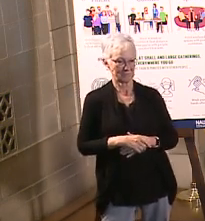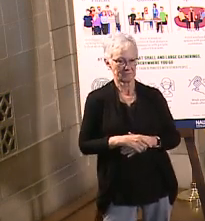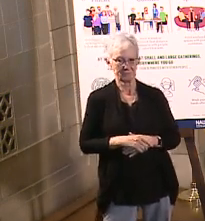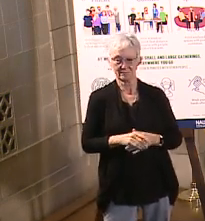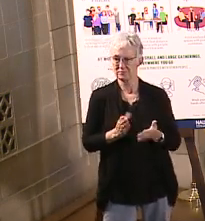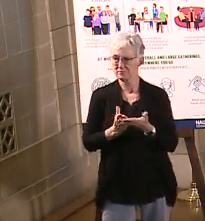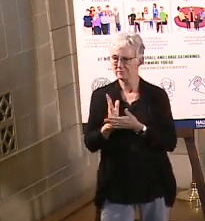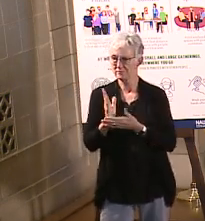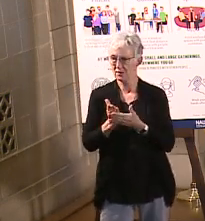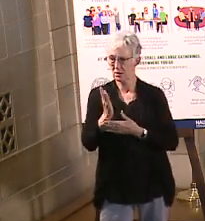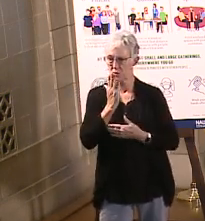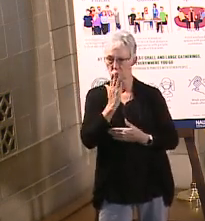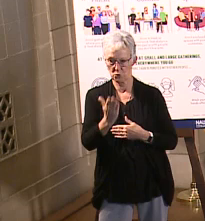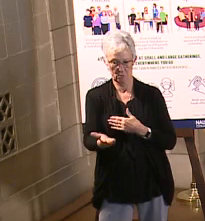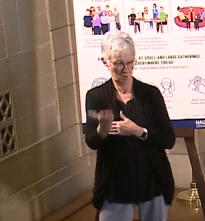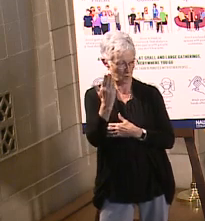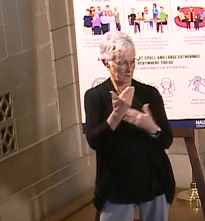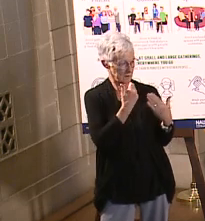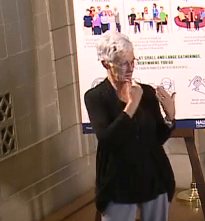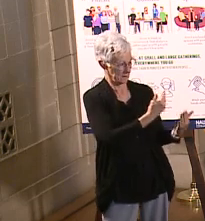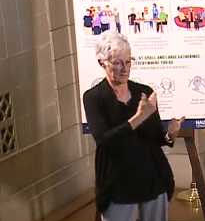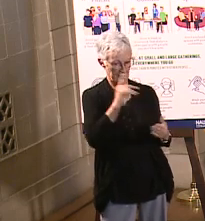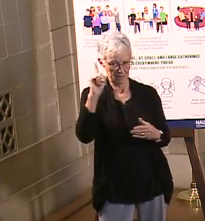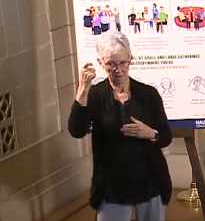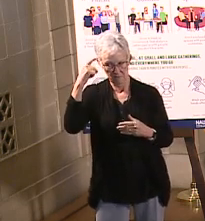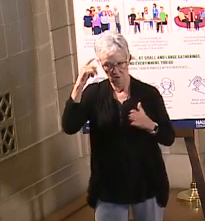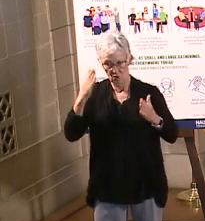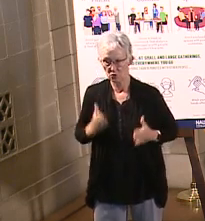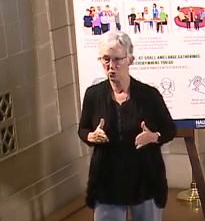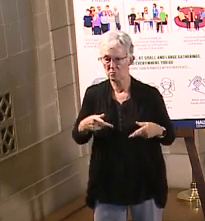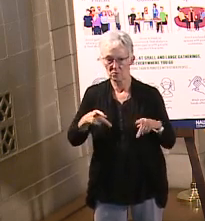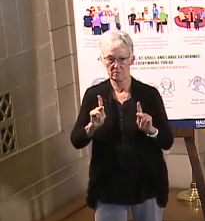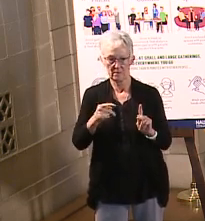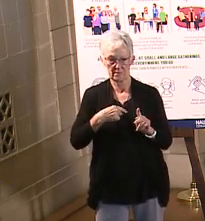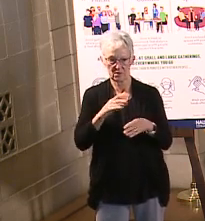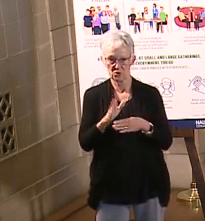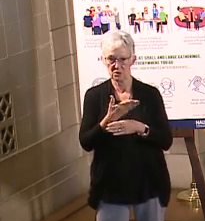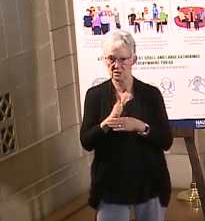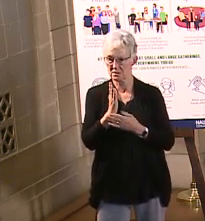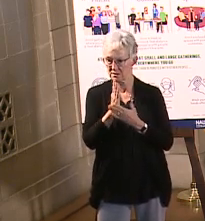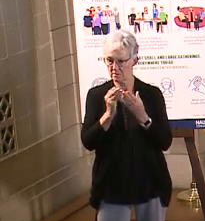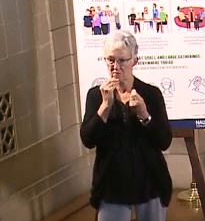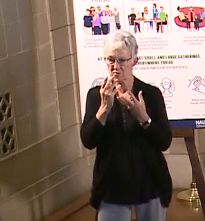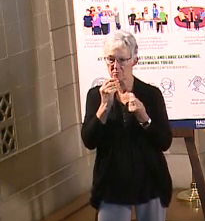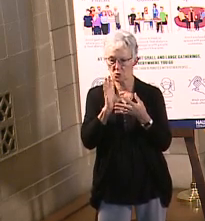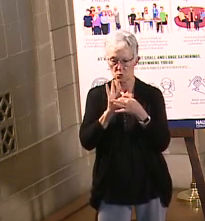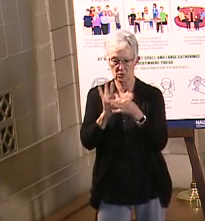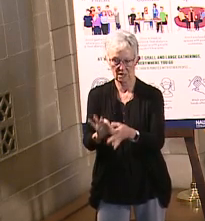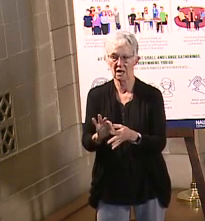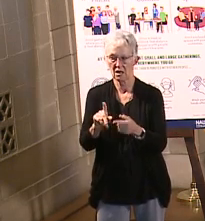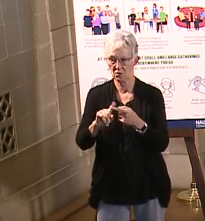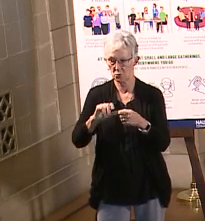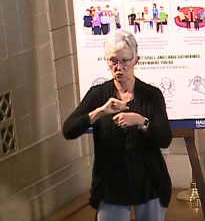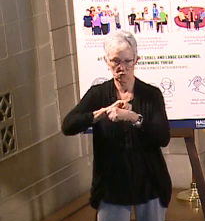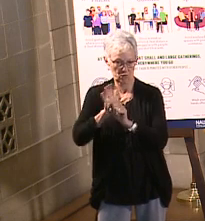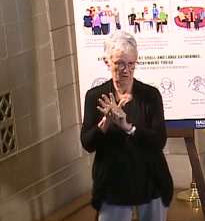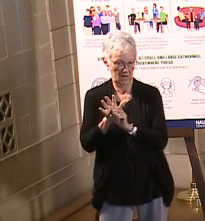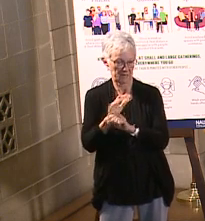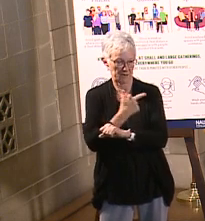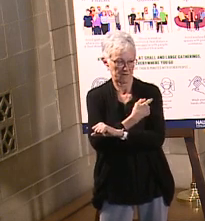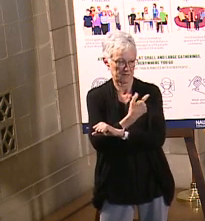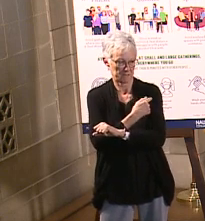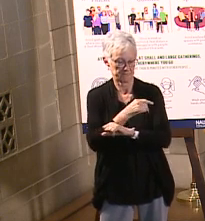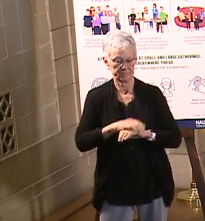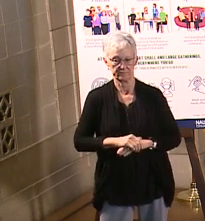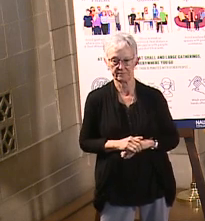All right. Good morning. Thank you, Governor, for allowing me to share some information regarding the COVID-19 vaccination planning. As case